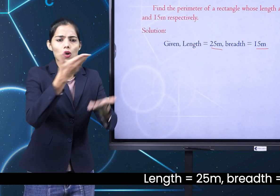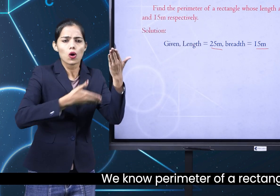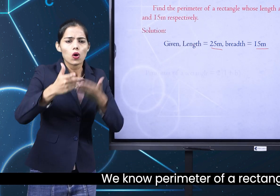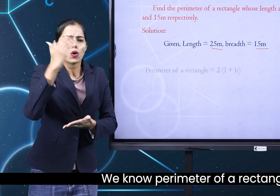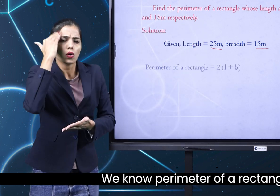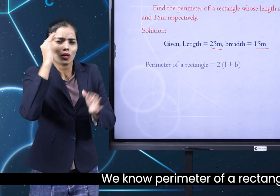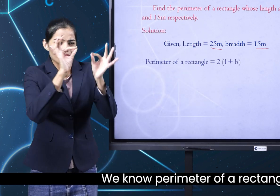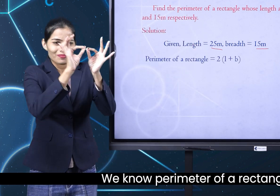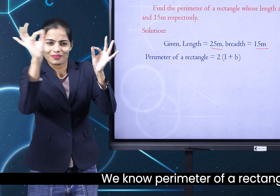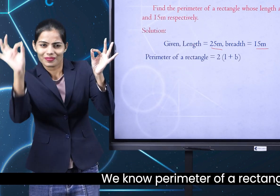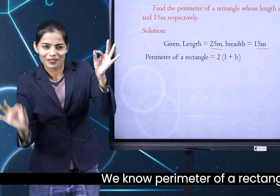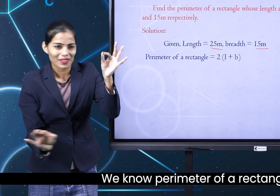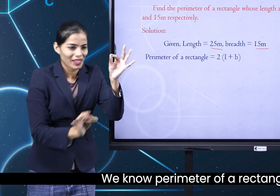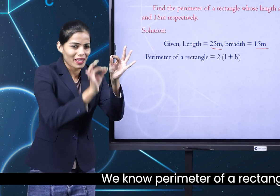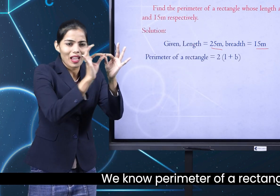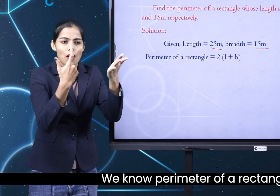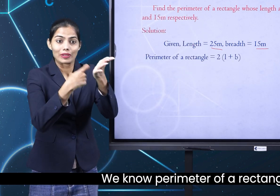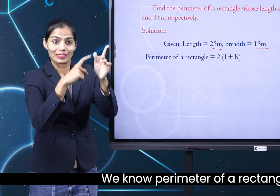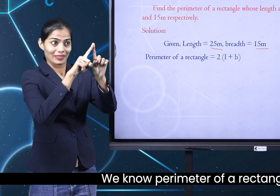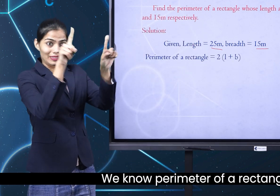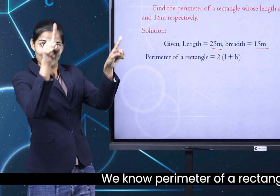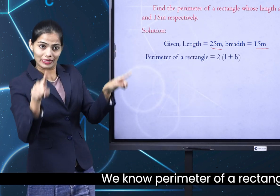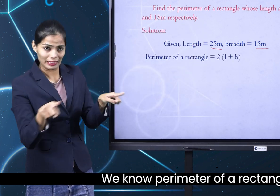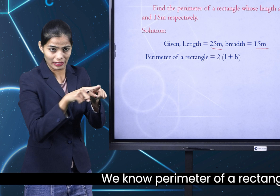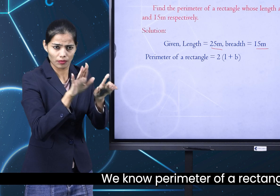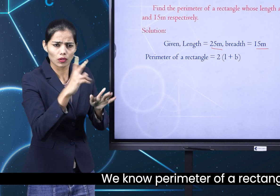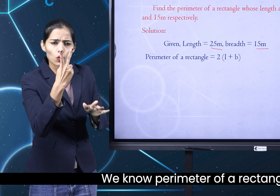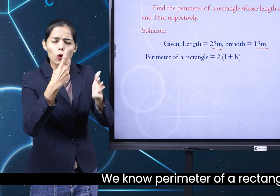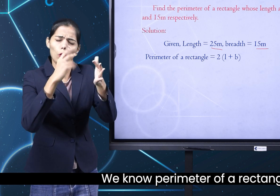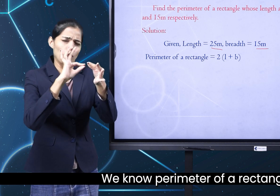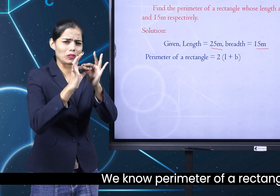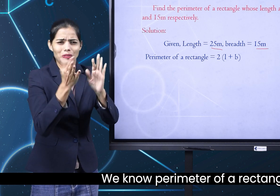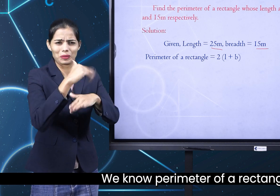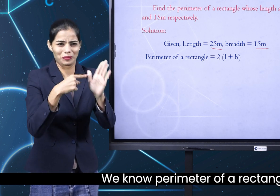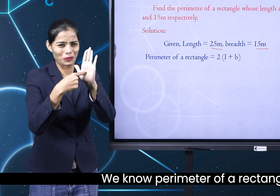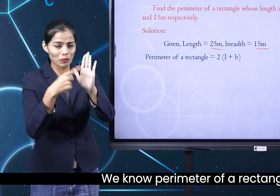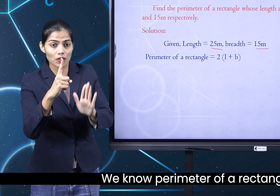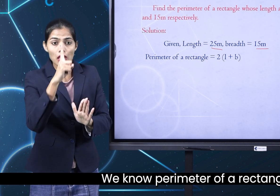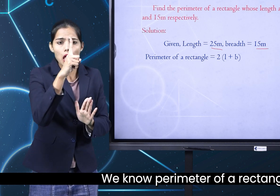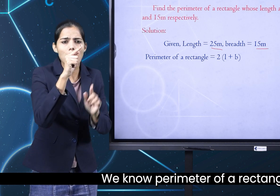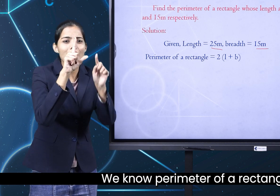We know perimeter of a rectangle is equal to 2 into length plus breadth.